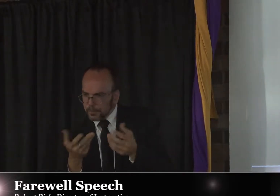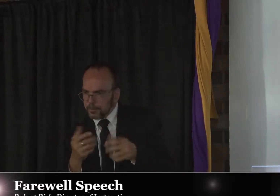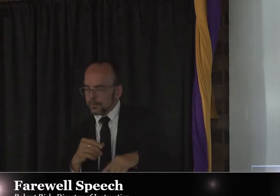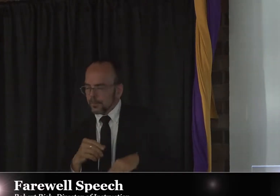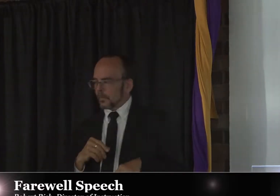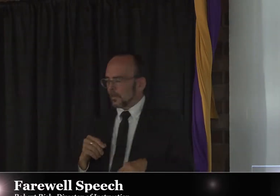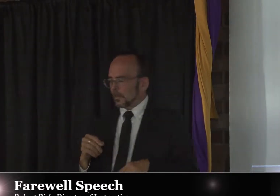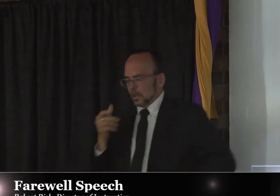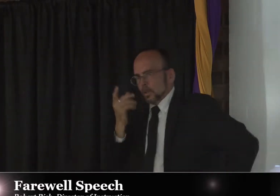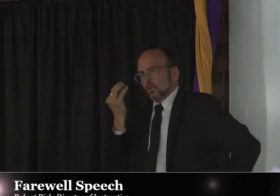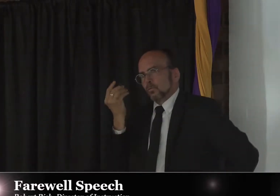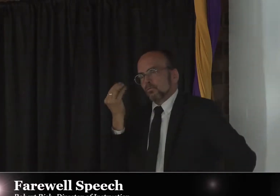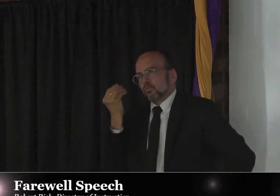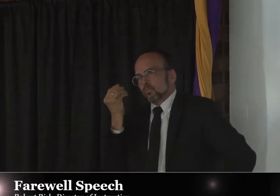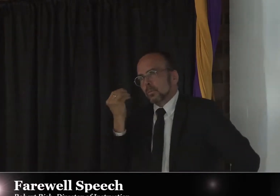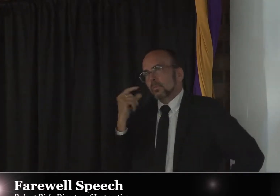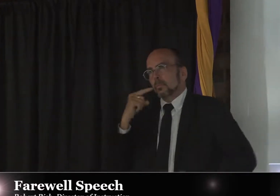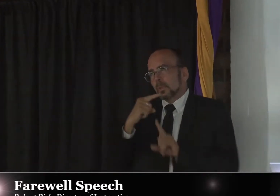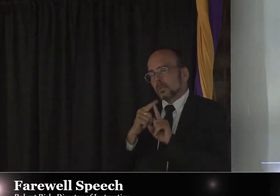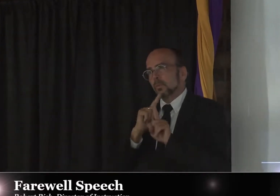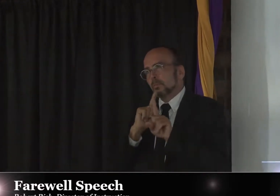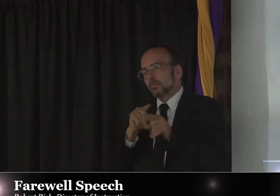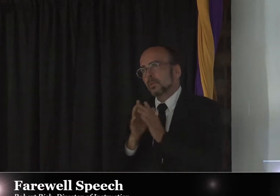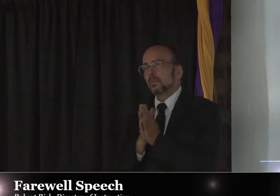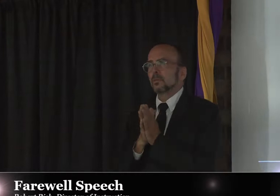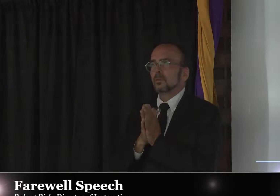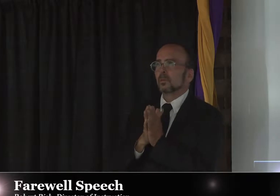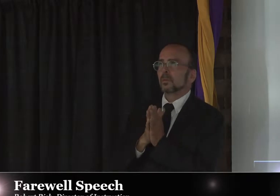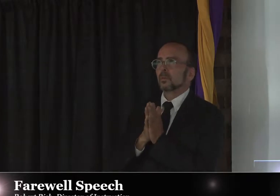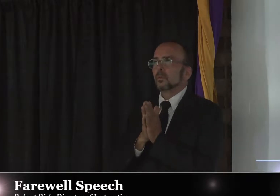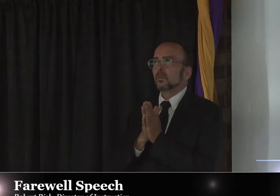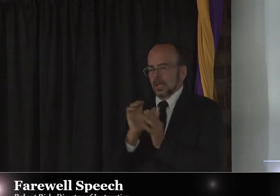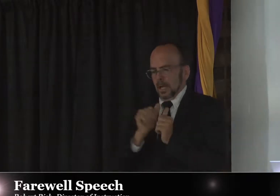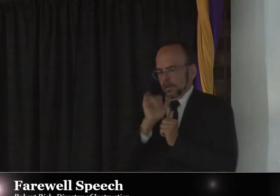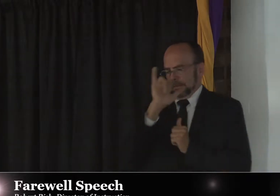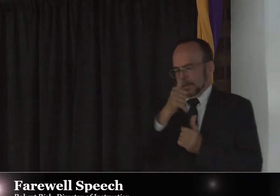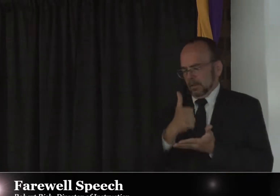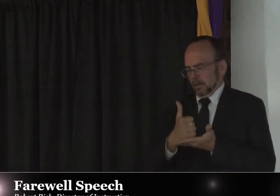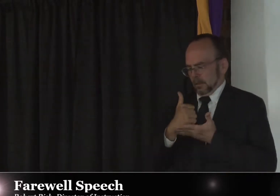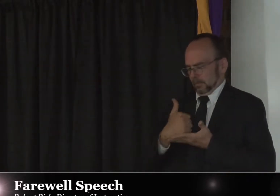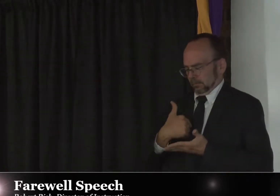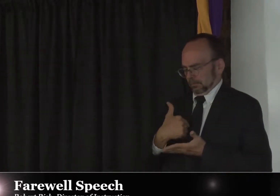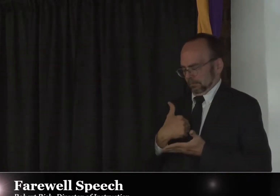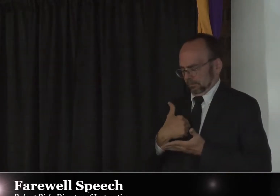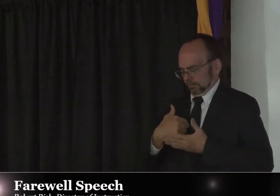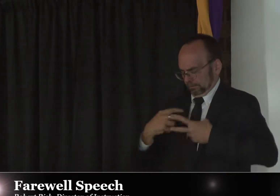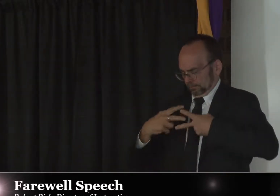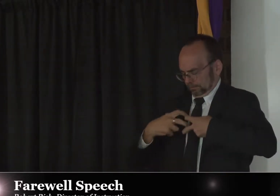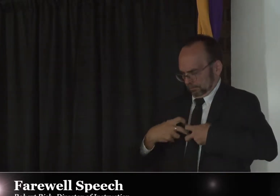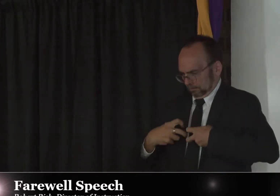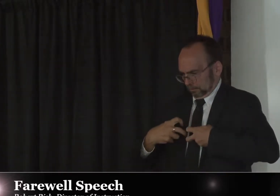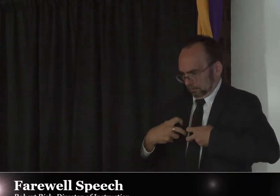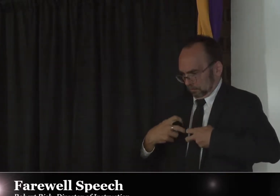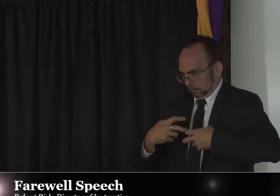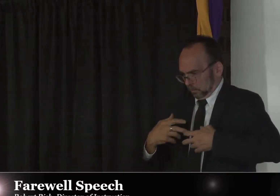And what will your positive response be? And she thought about it. How can that help me? And